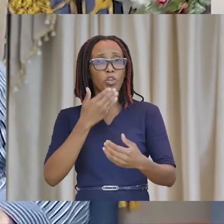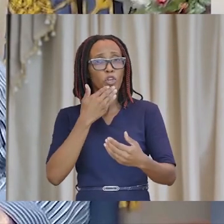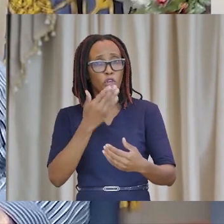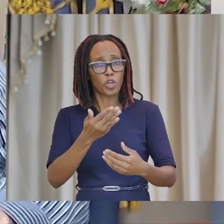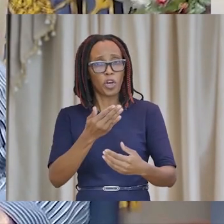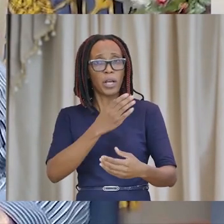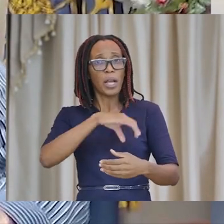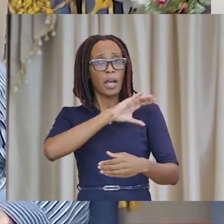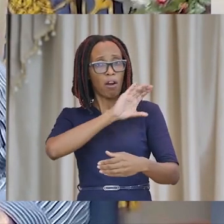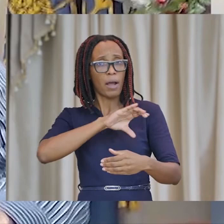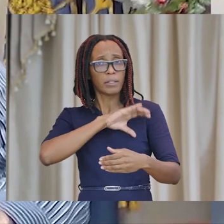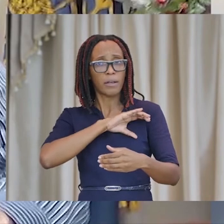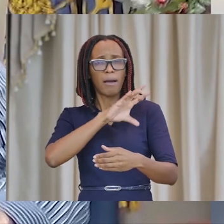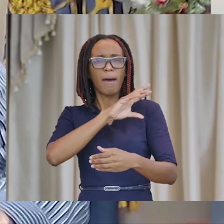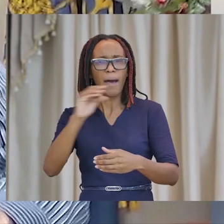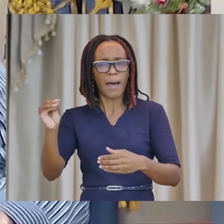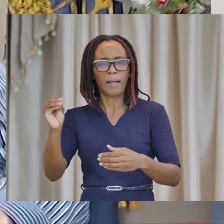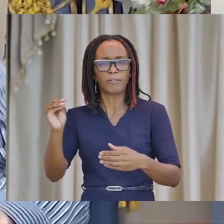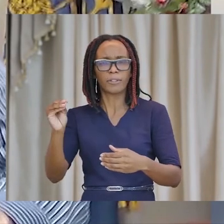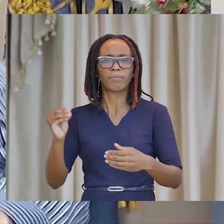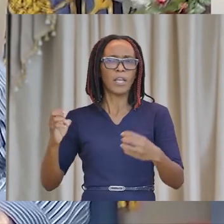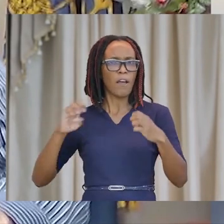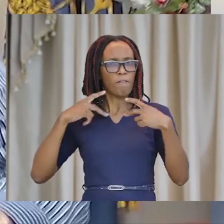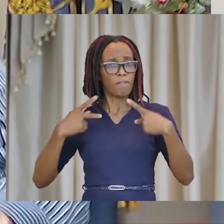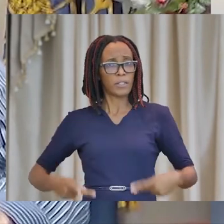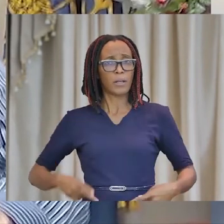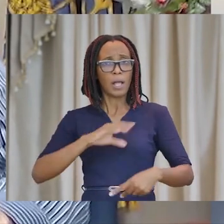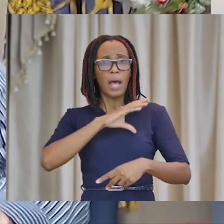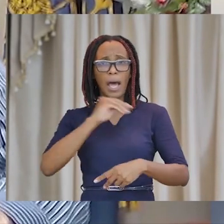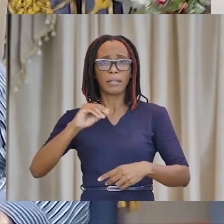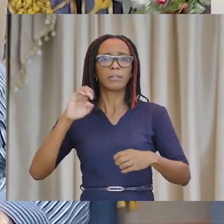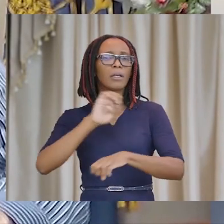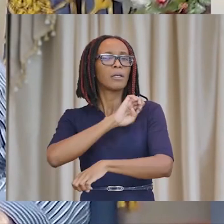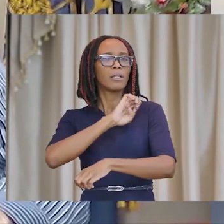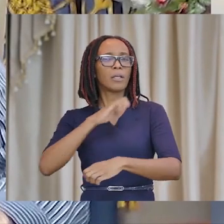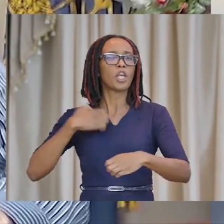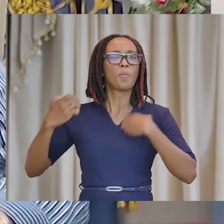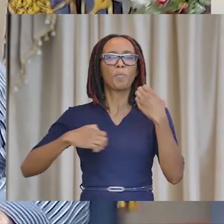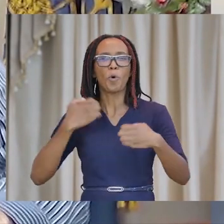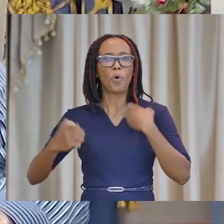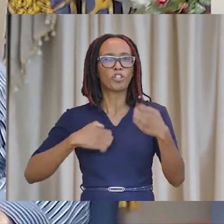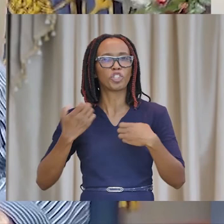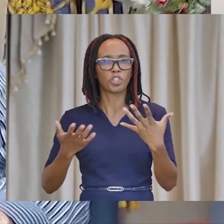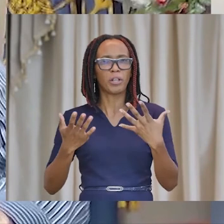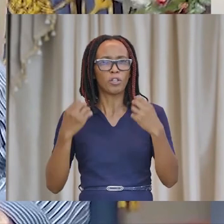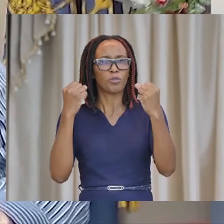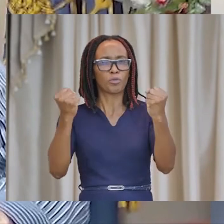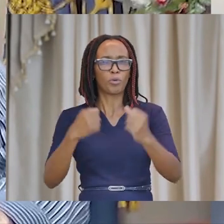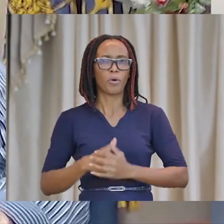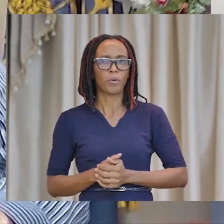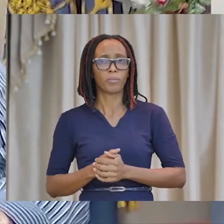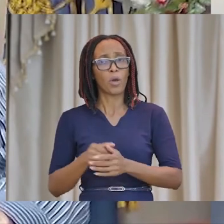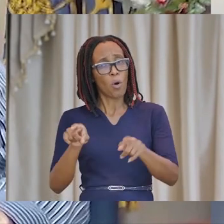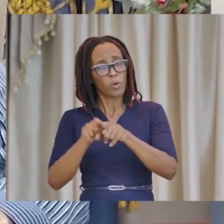physical, mental, and emotional fitness, a firm foundation upon which a life of productivity, integrity, and